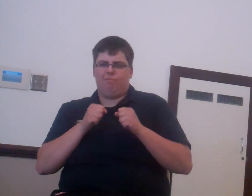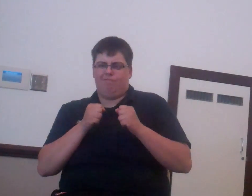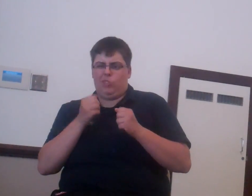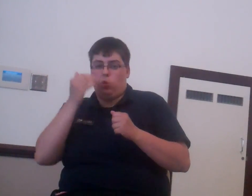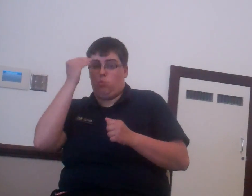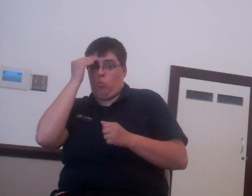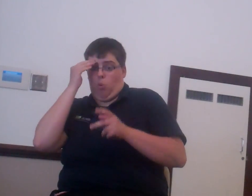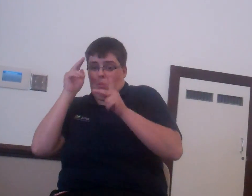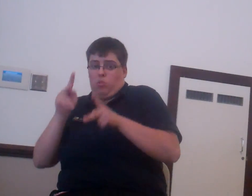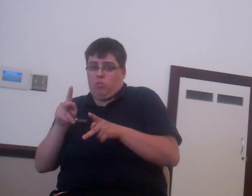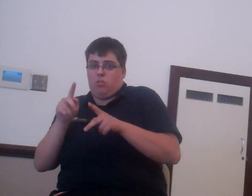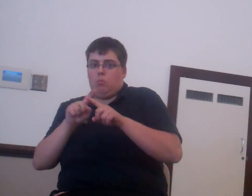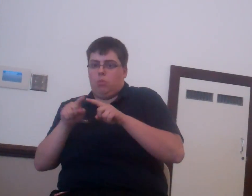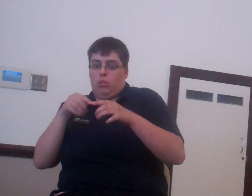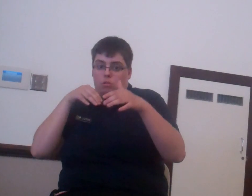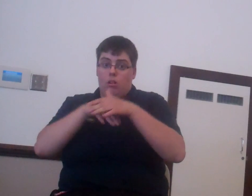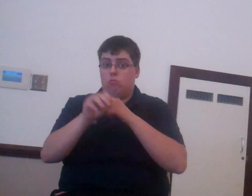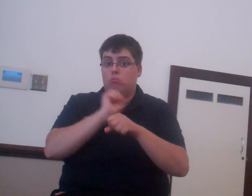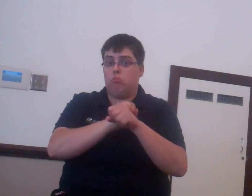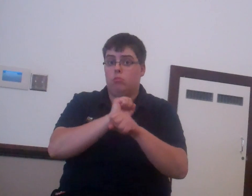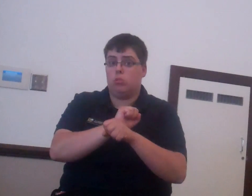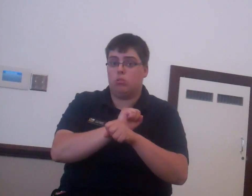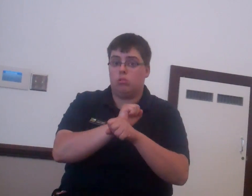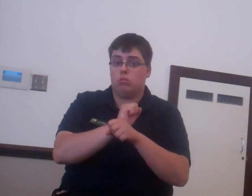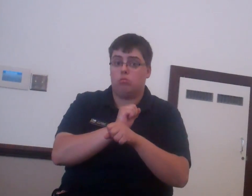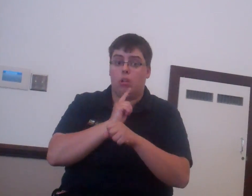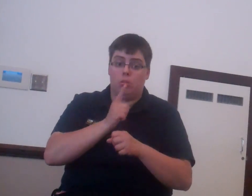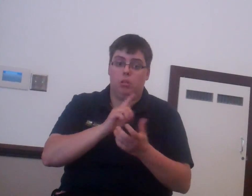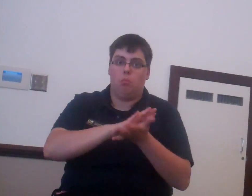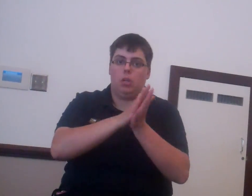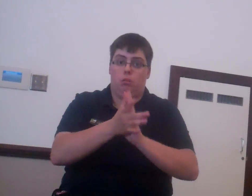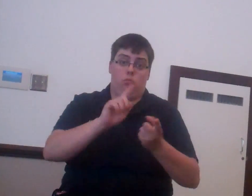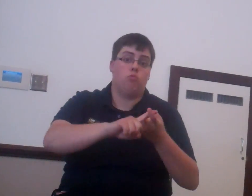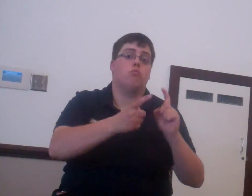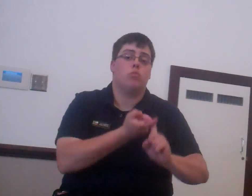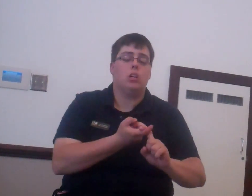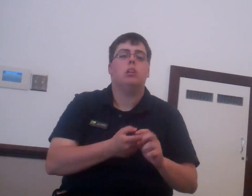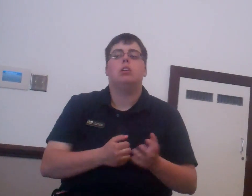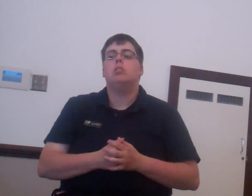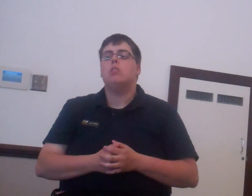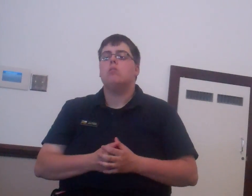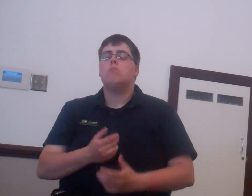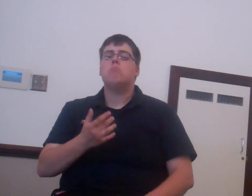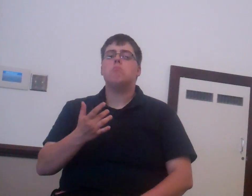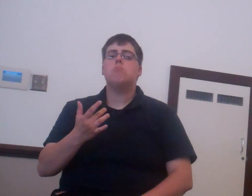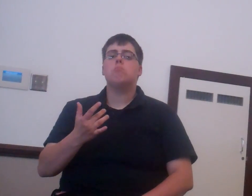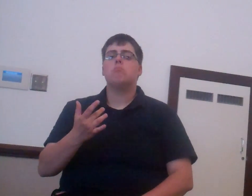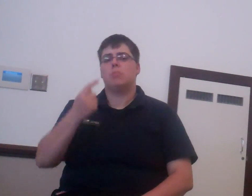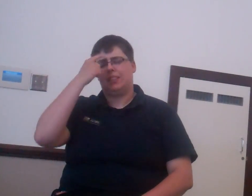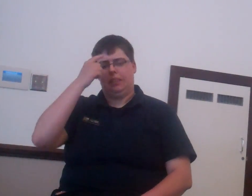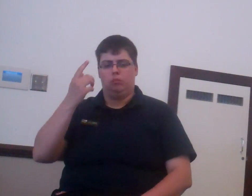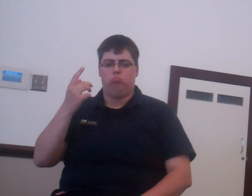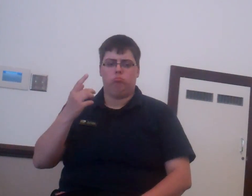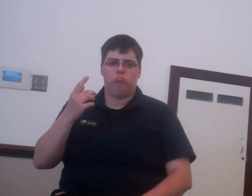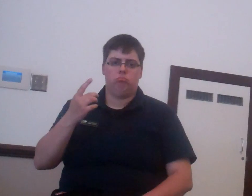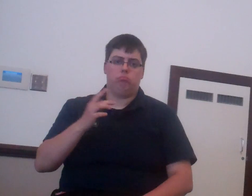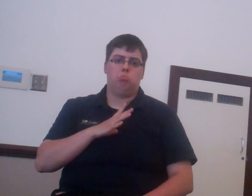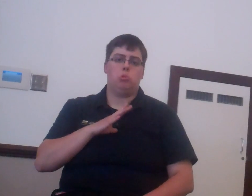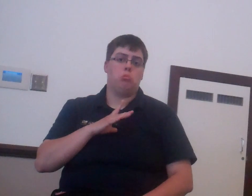gray area, but it's also kind of neat to think about different status levels and all of the different ways we try to maintain relationships at work, and maybe